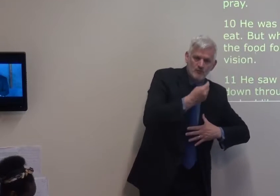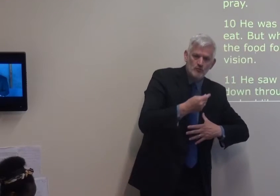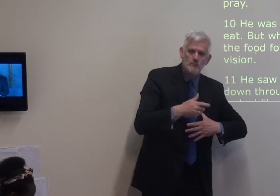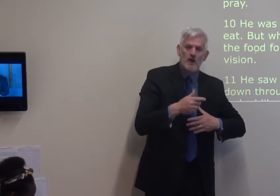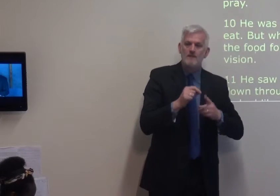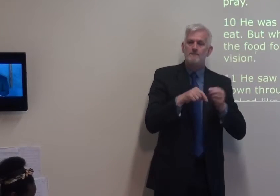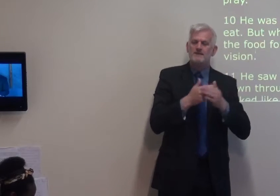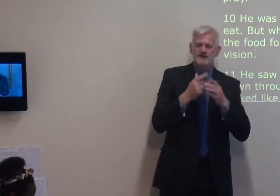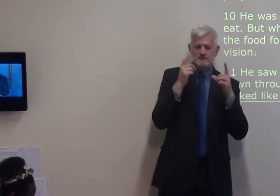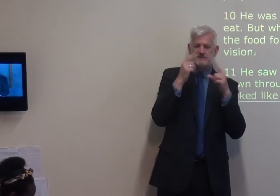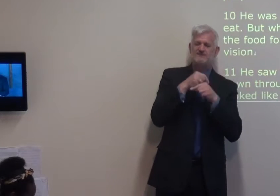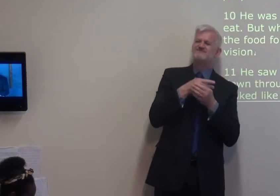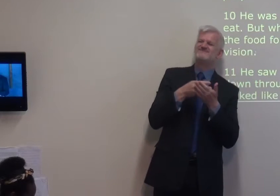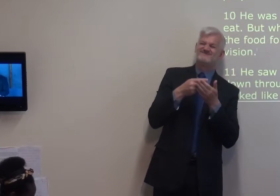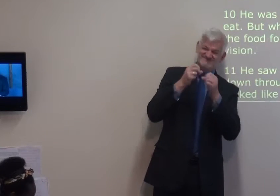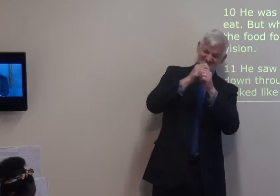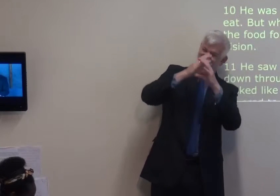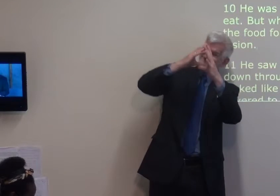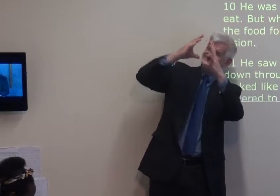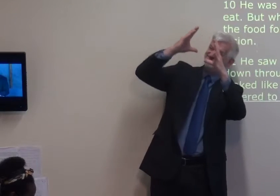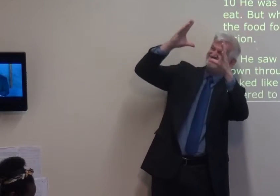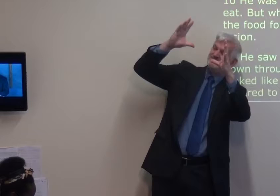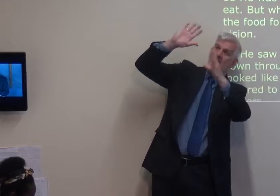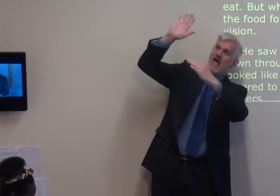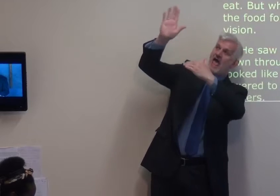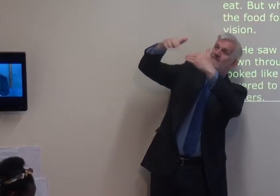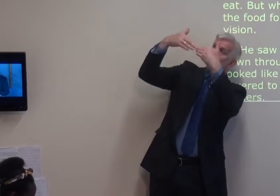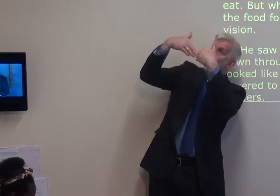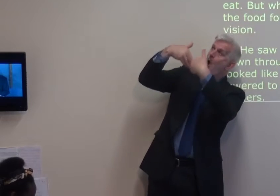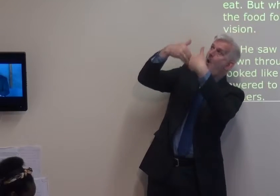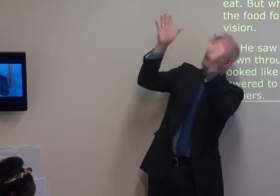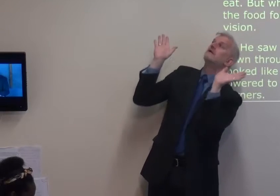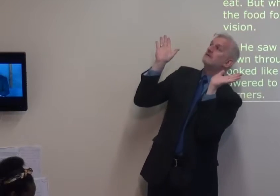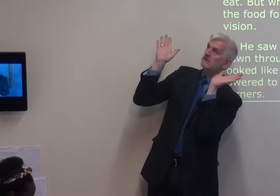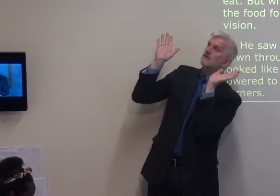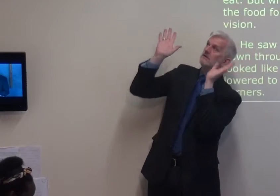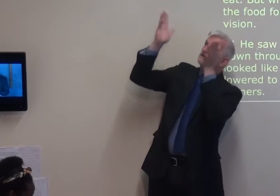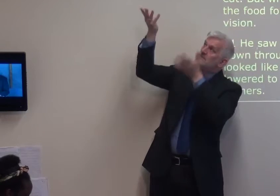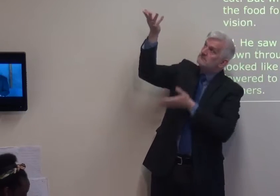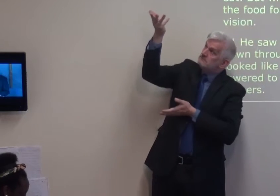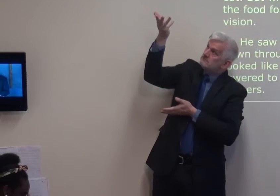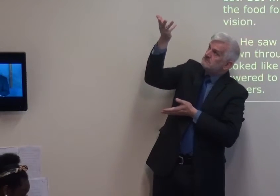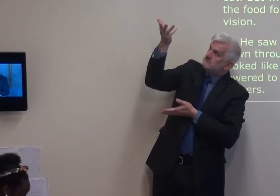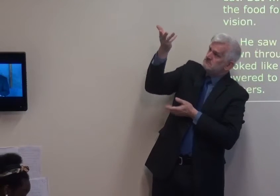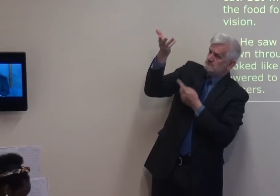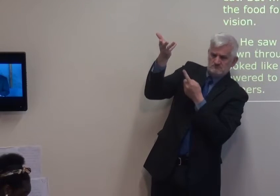trance, and saw heaven opened, and a certain vessel descending unto him, as it